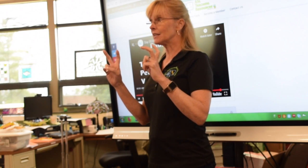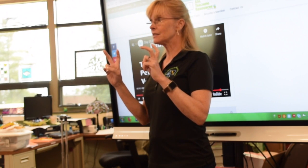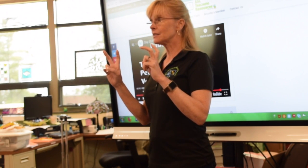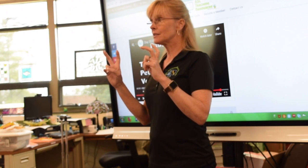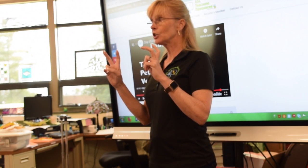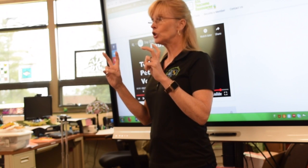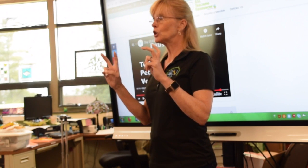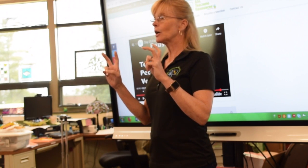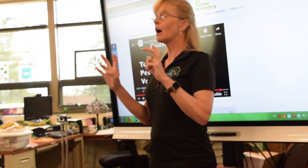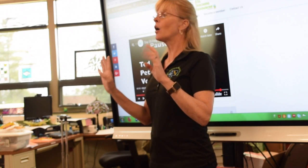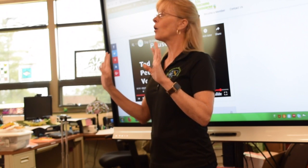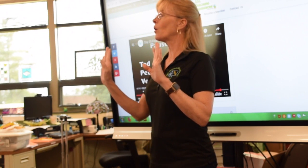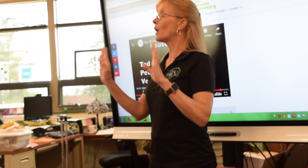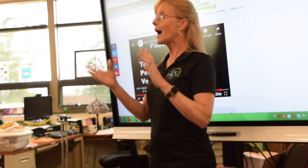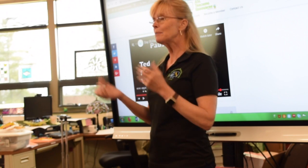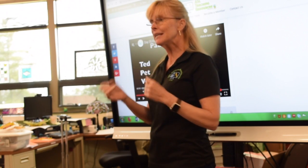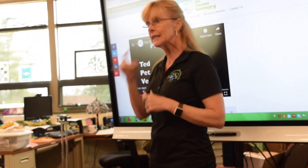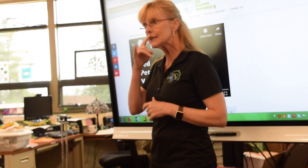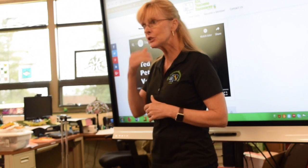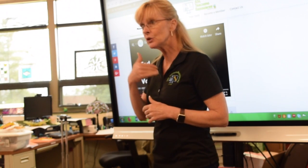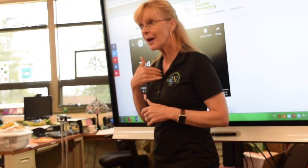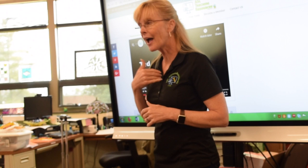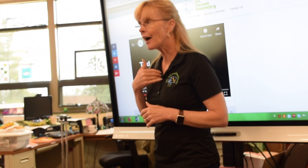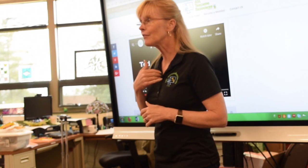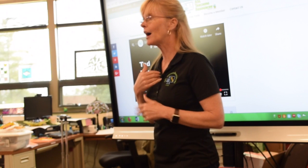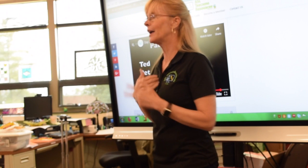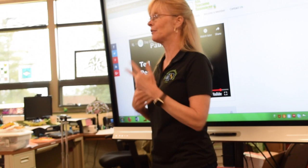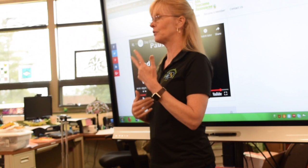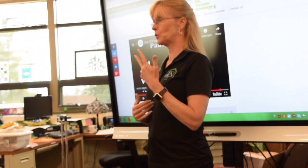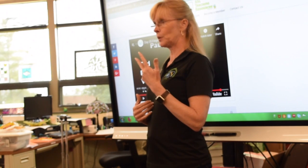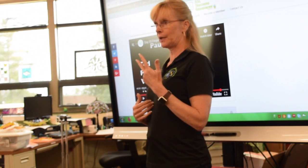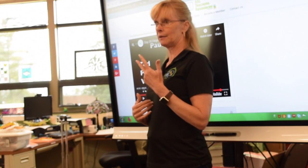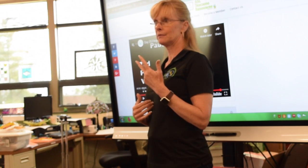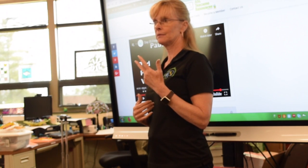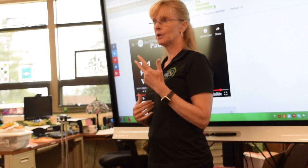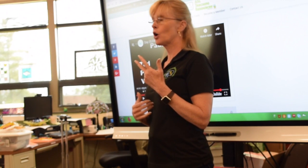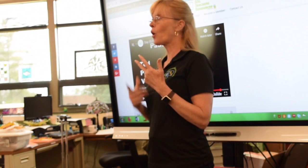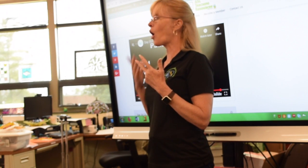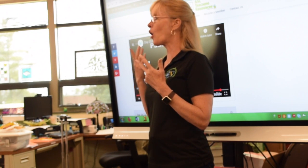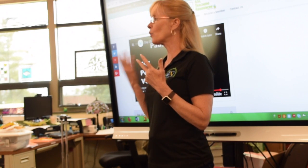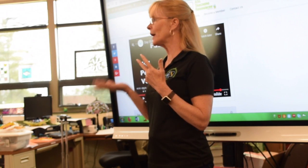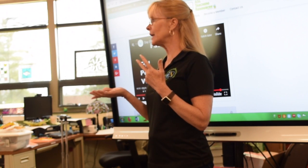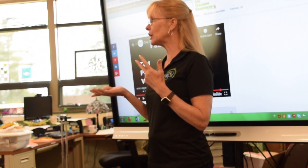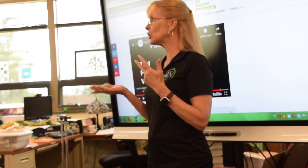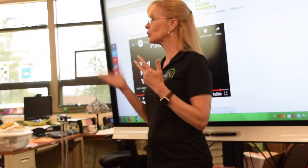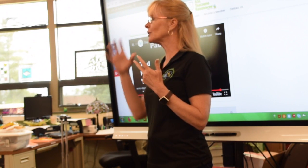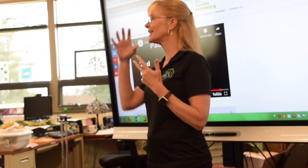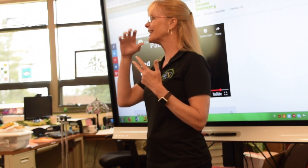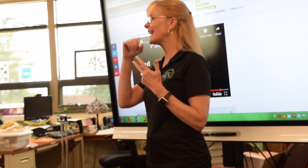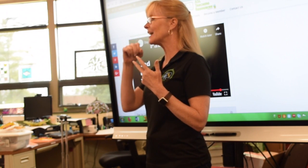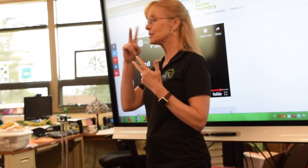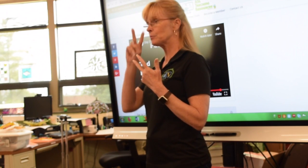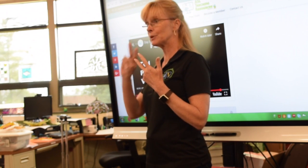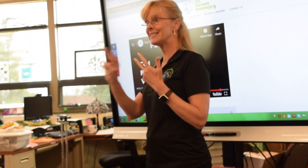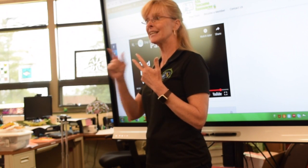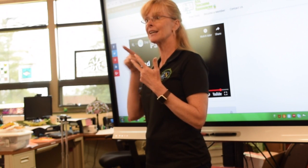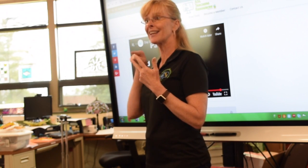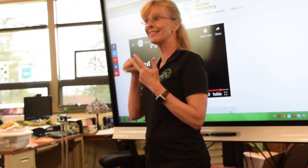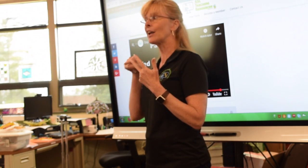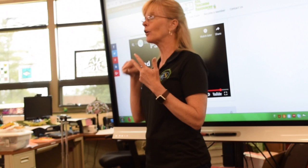is. Oh, how many kids do you have? I have 3. Already ready, you're going to guess and predict that they are